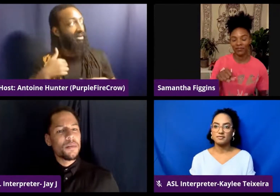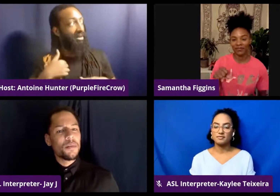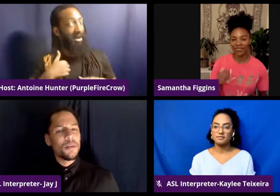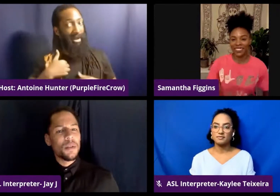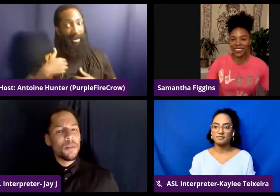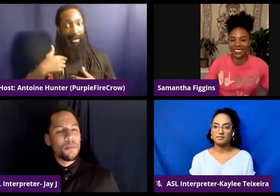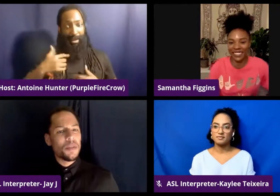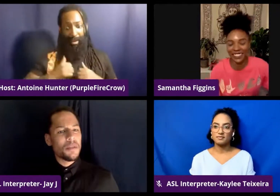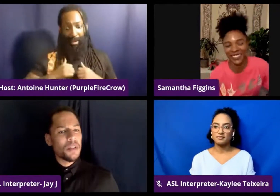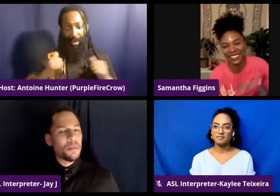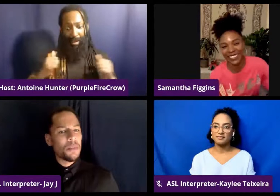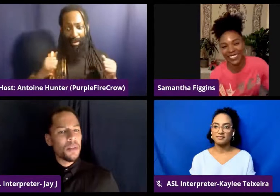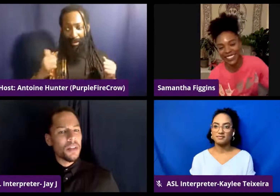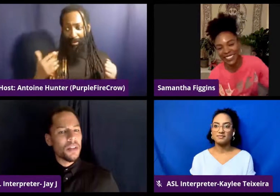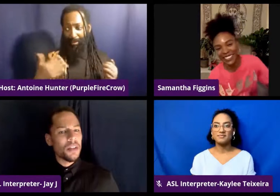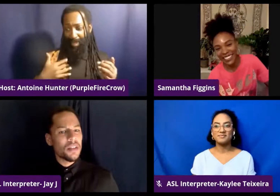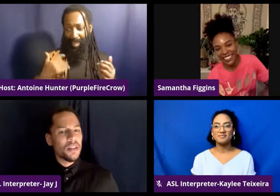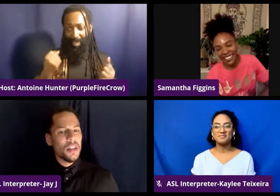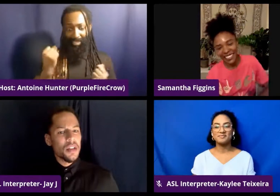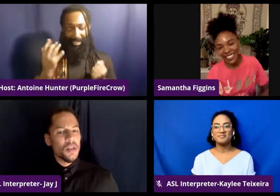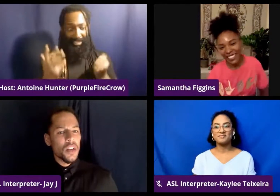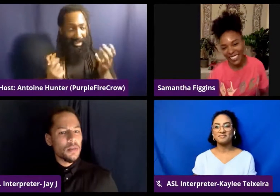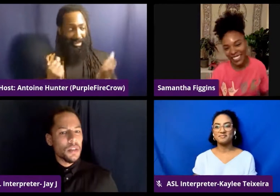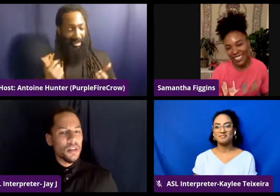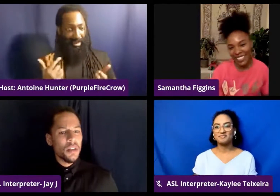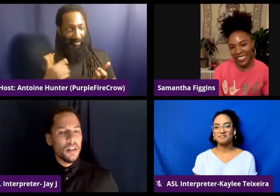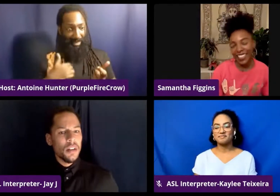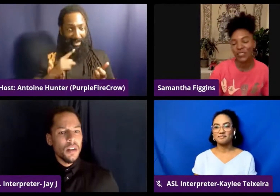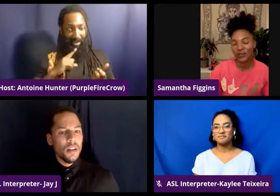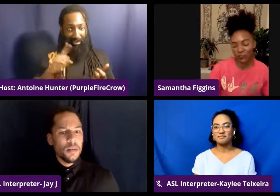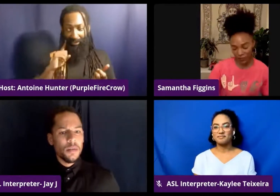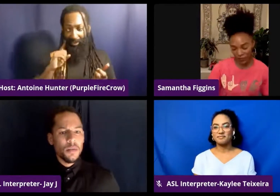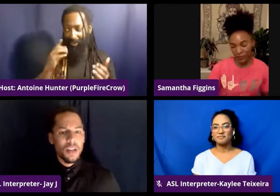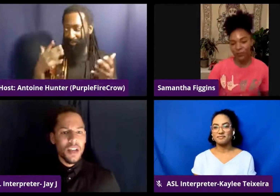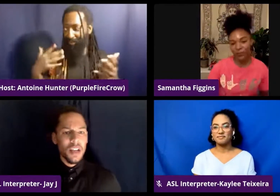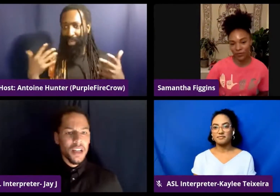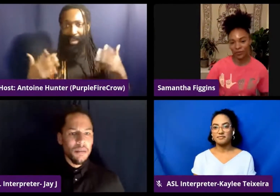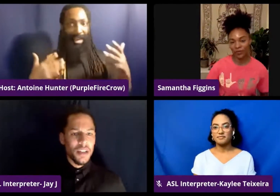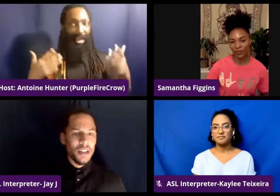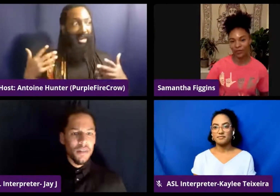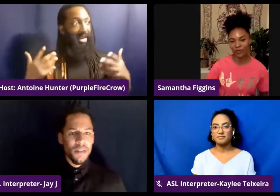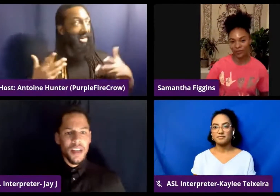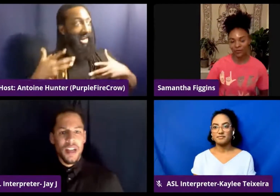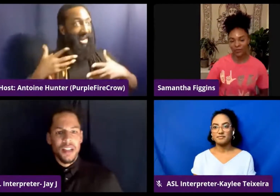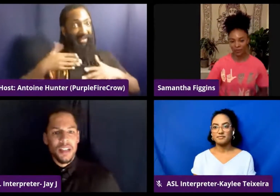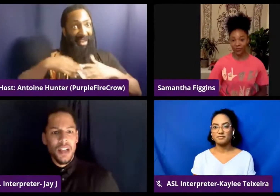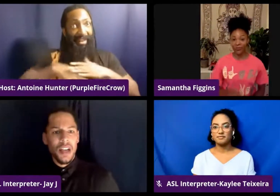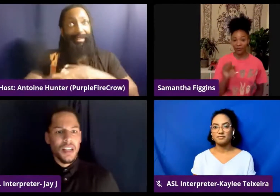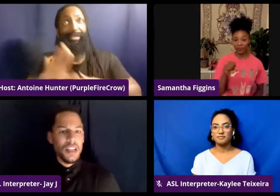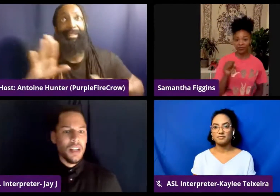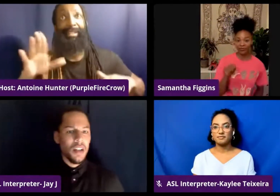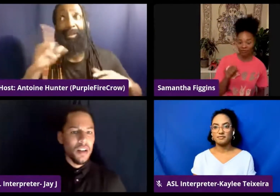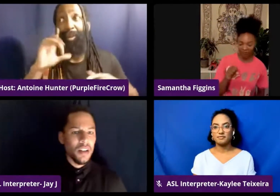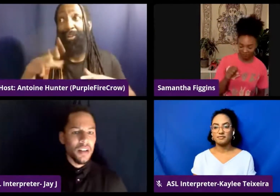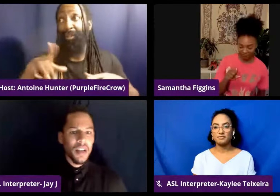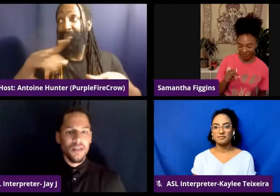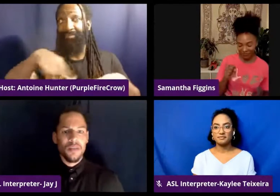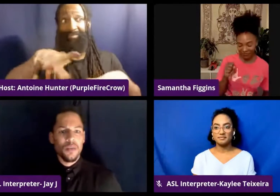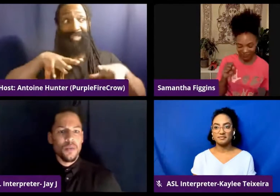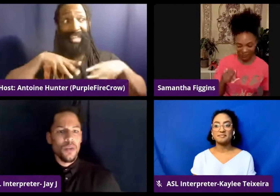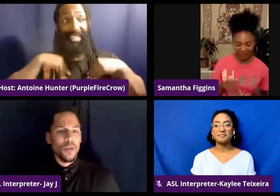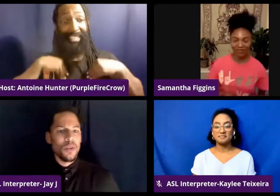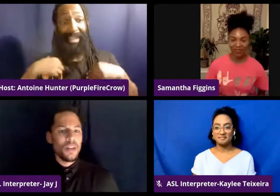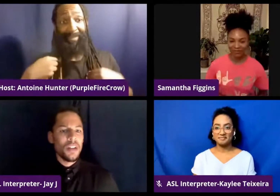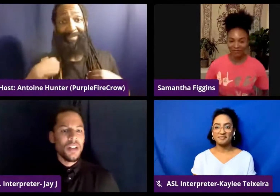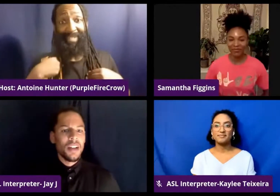You know, sometimes people get these judgment of, you know, am I deaf? I can't sign. They get, they